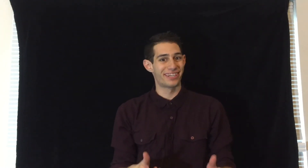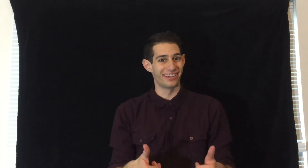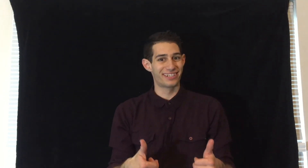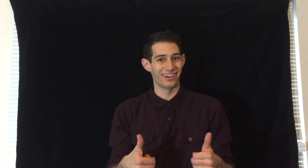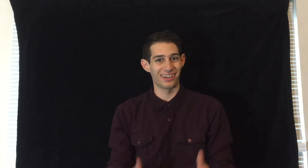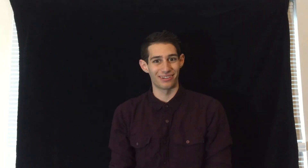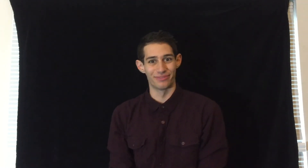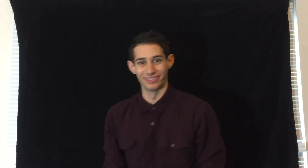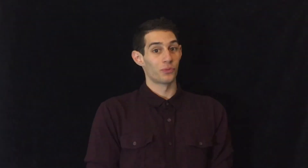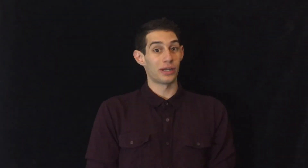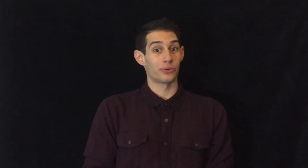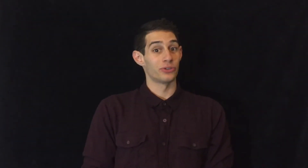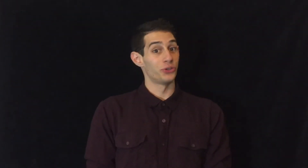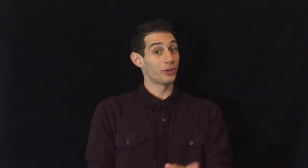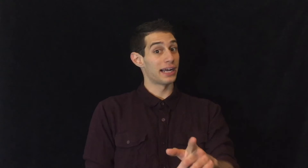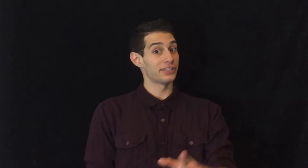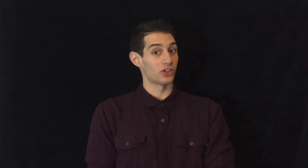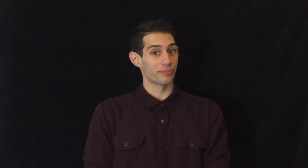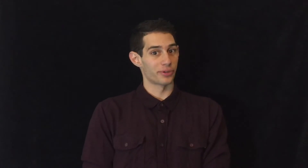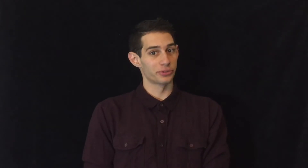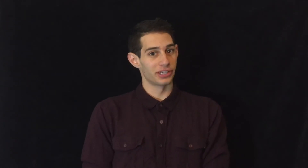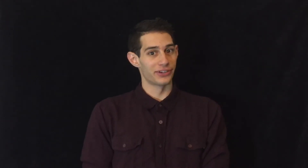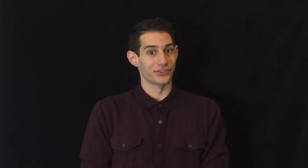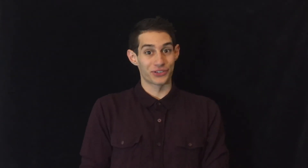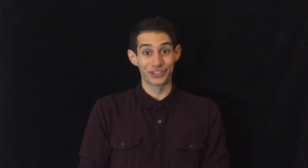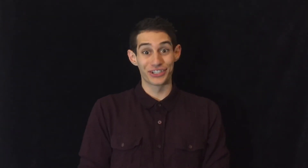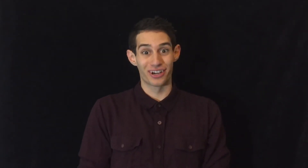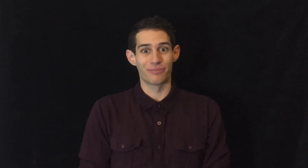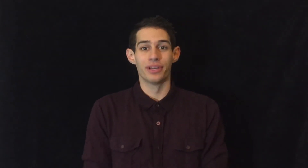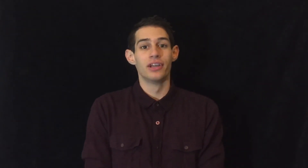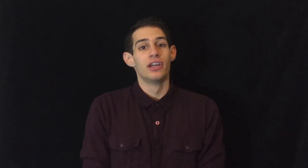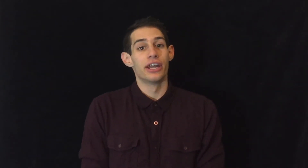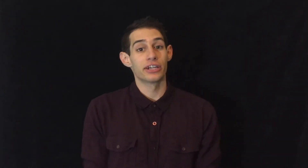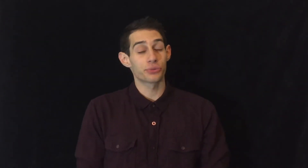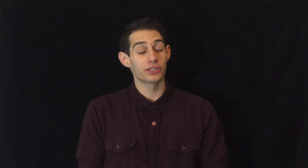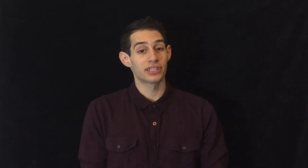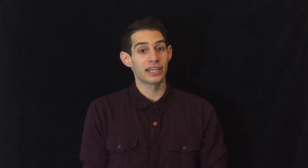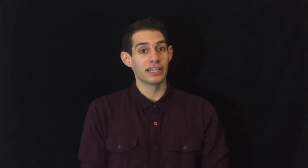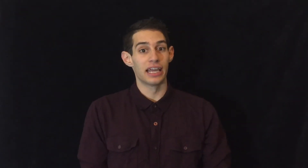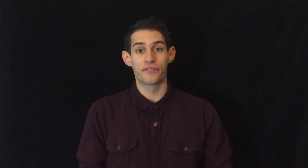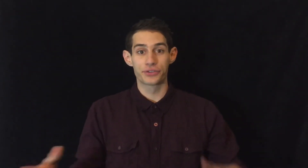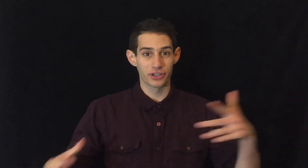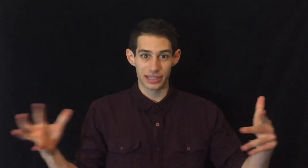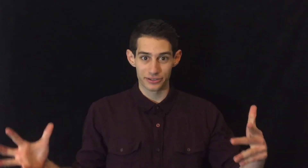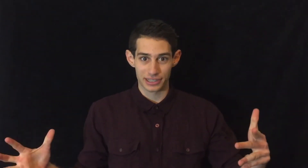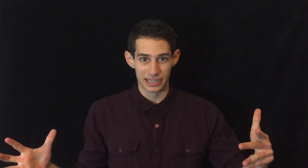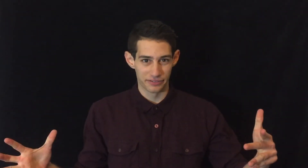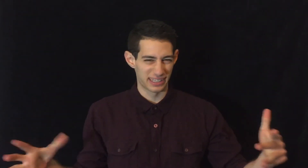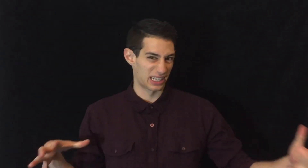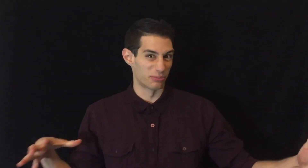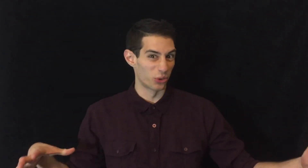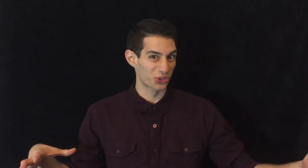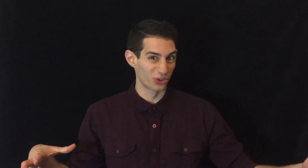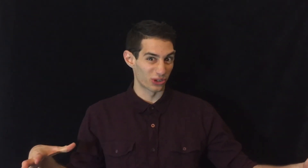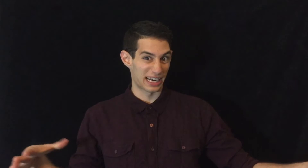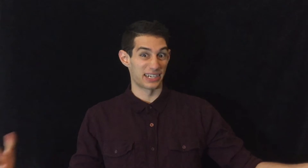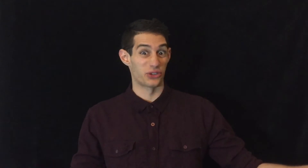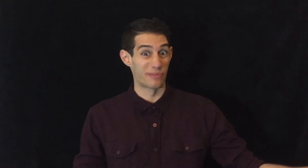Good job. Wow, you guys are pro signers. Good job. Now I just want to say, if you saw that I was kind of like emotional or kind of